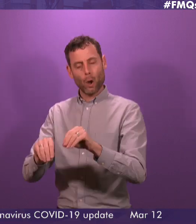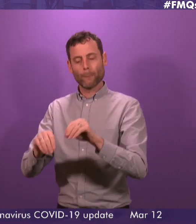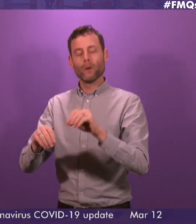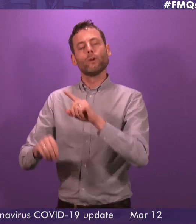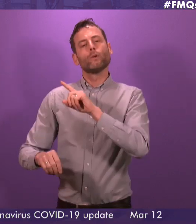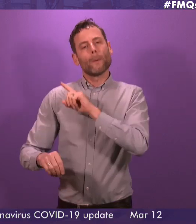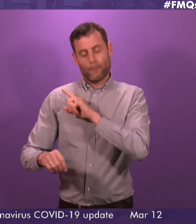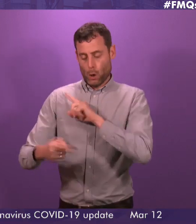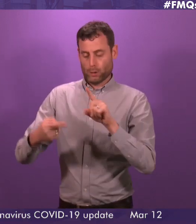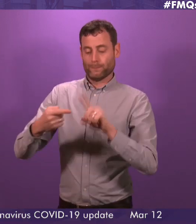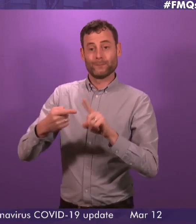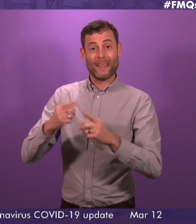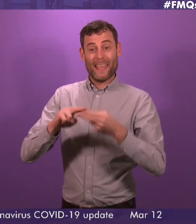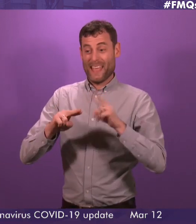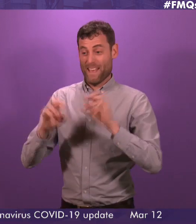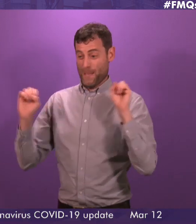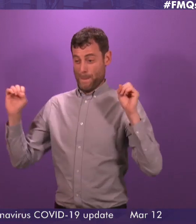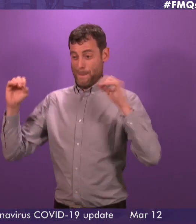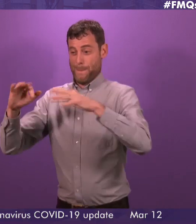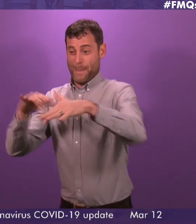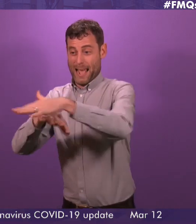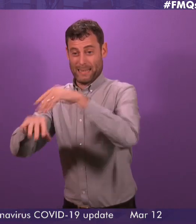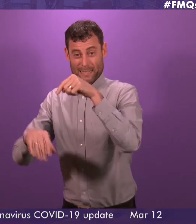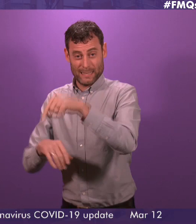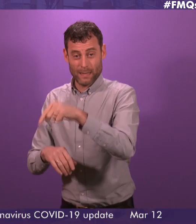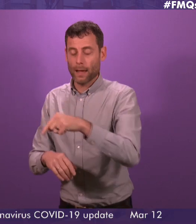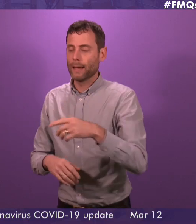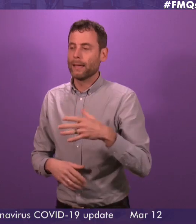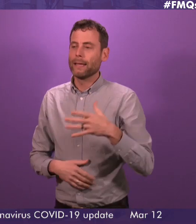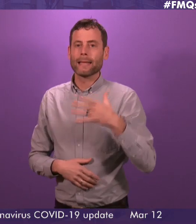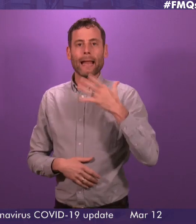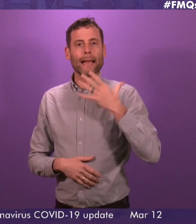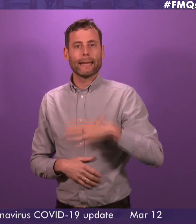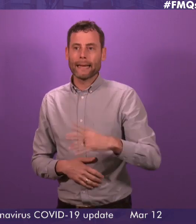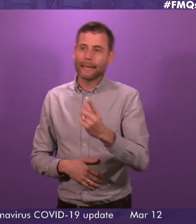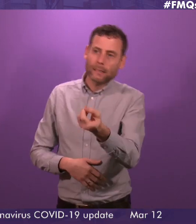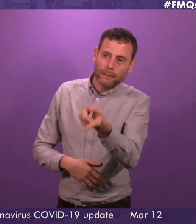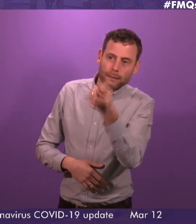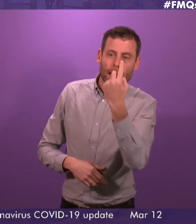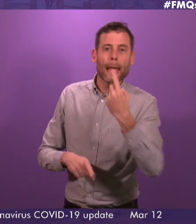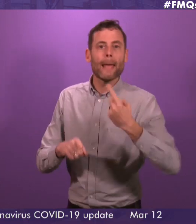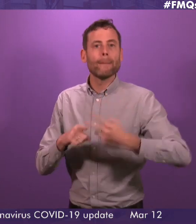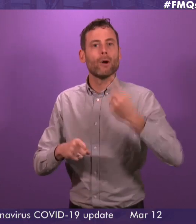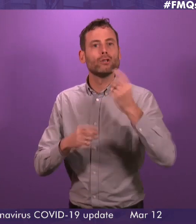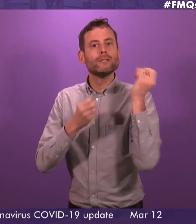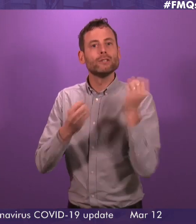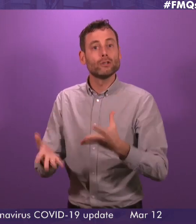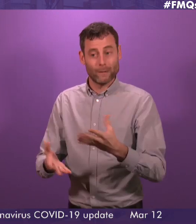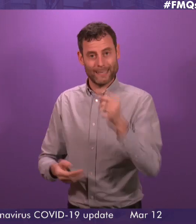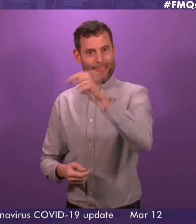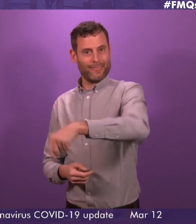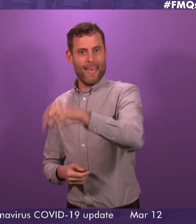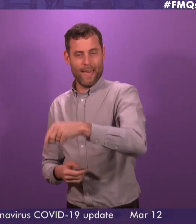one of those is where those mass gatherings require the presence of the emergency services or have